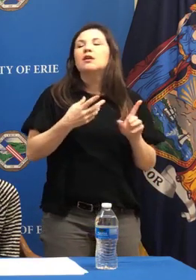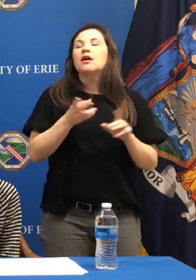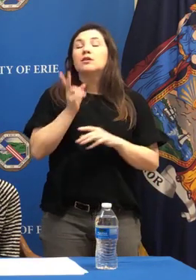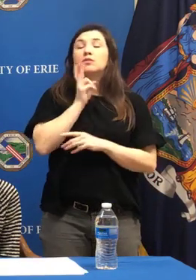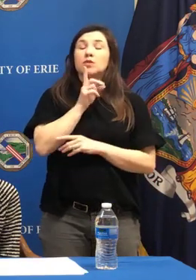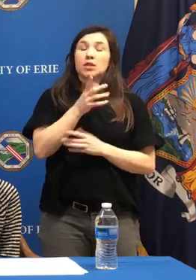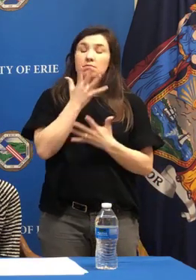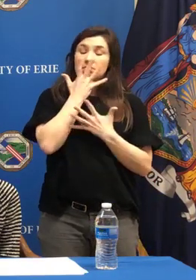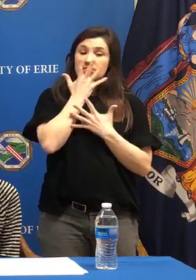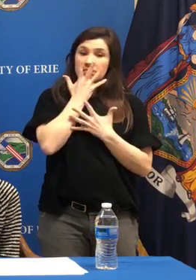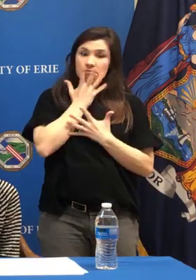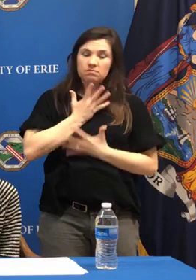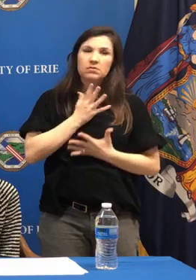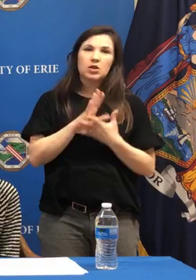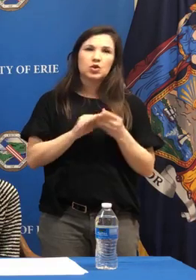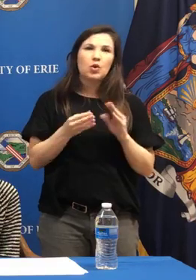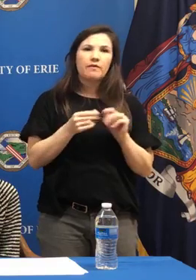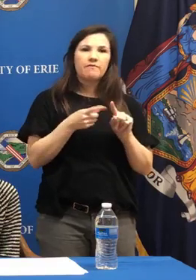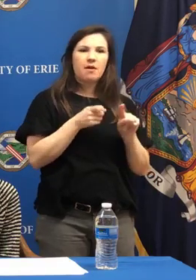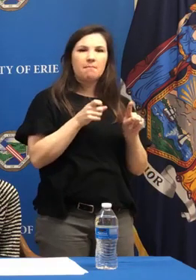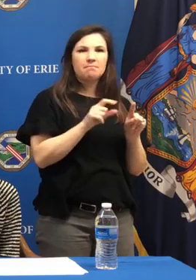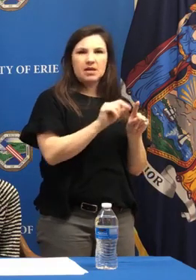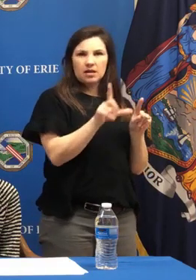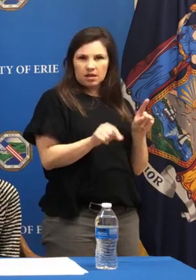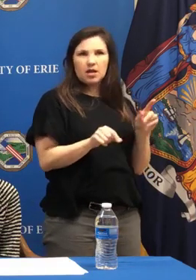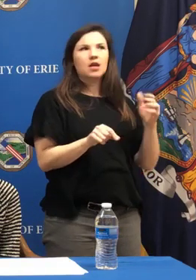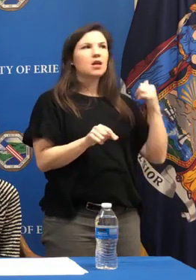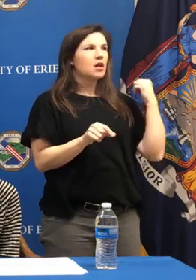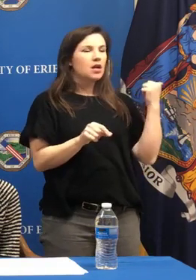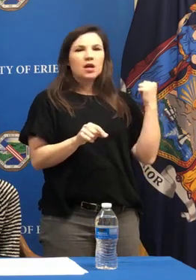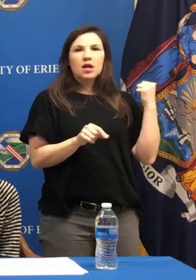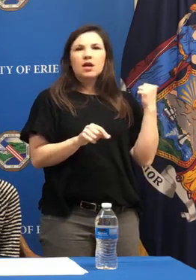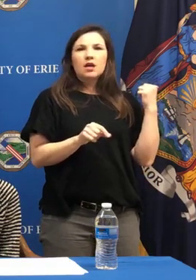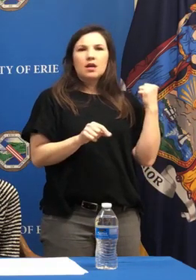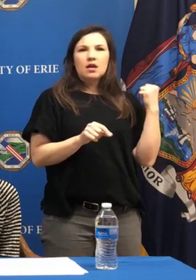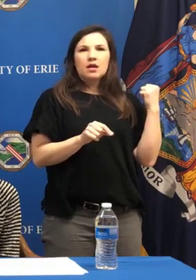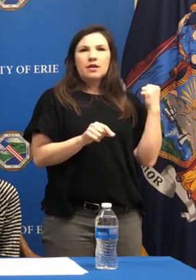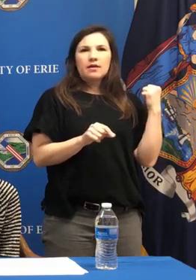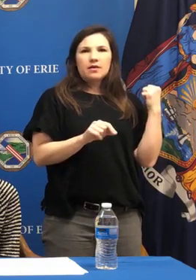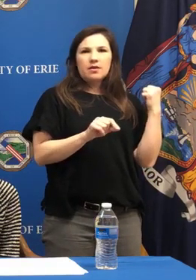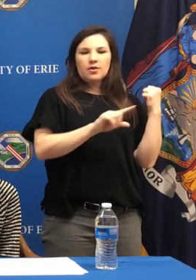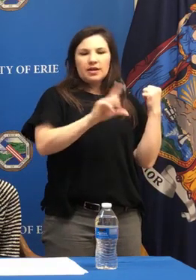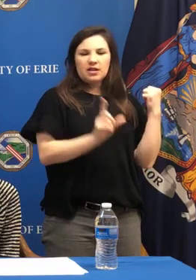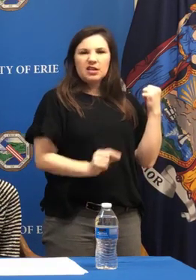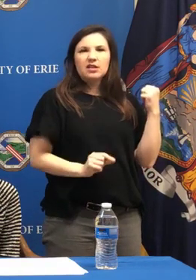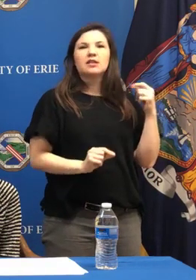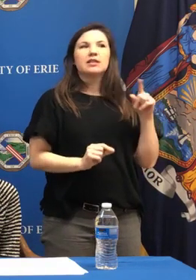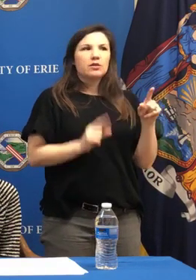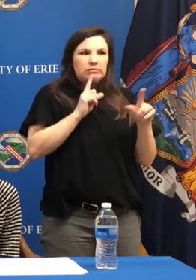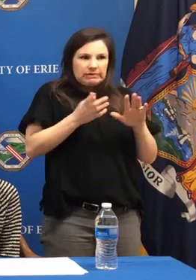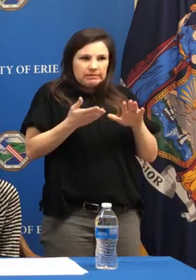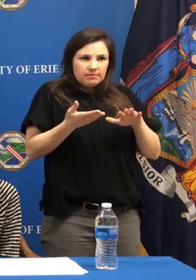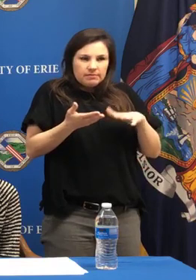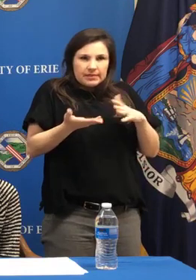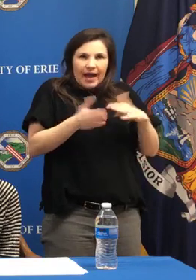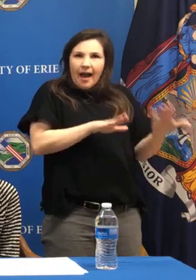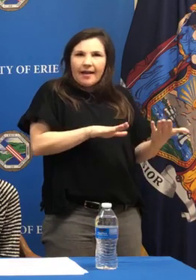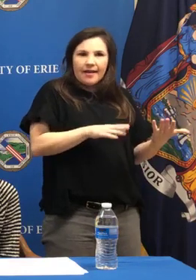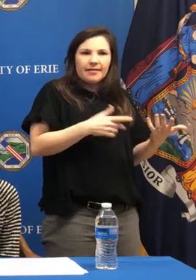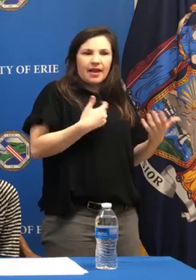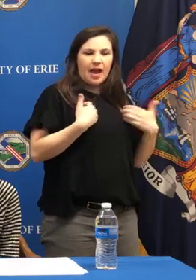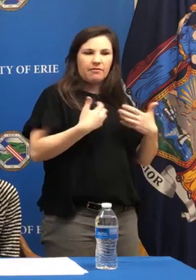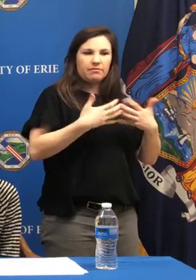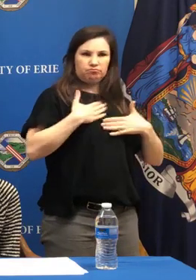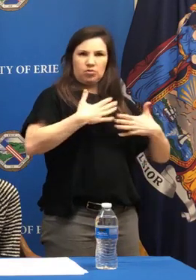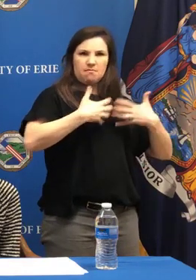tragic stories of young people out of Italy that are dying. They're being put on ventilators. So just because you're young does not